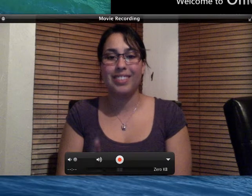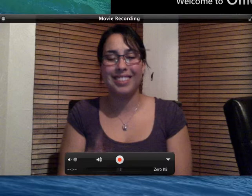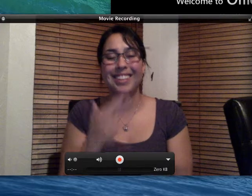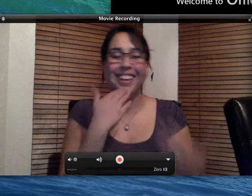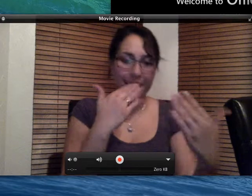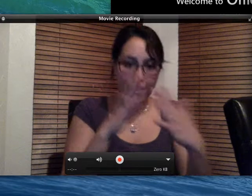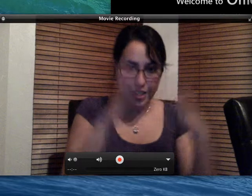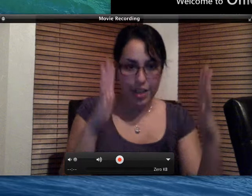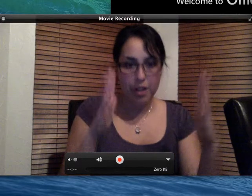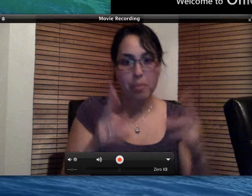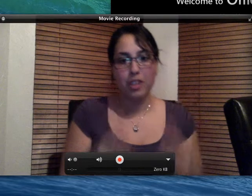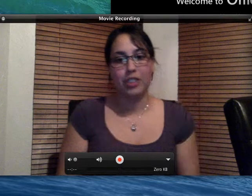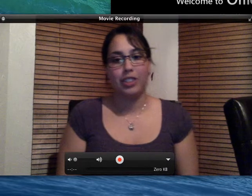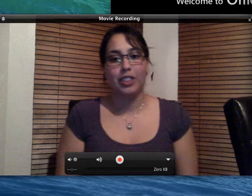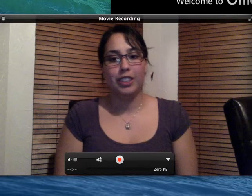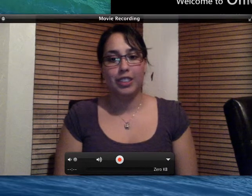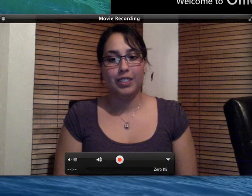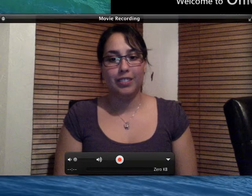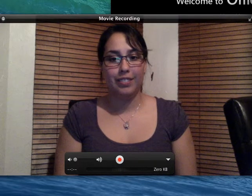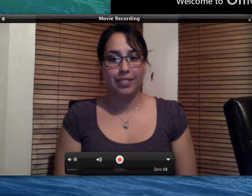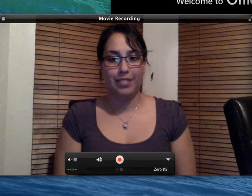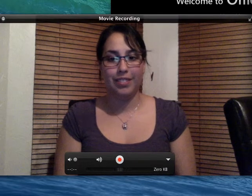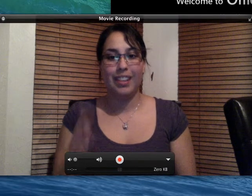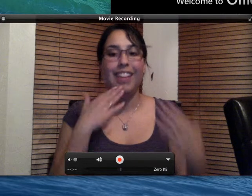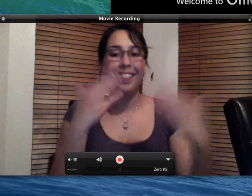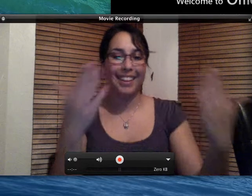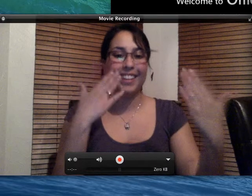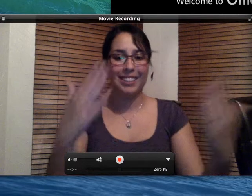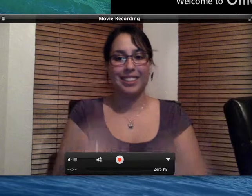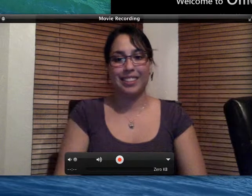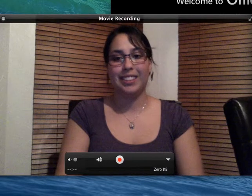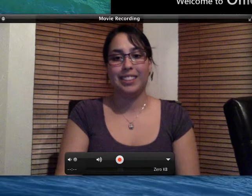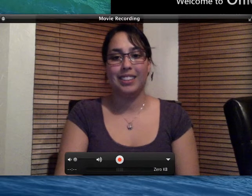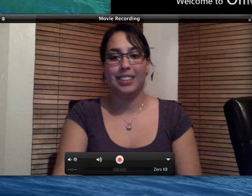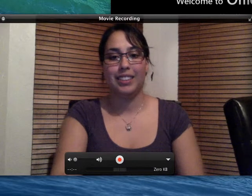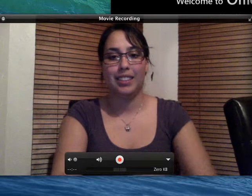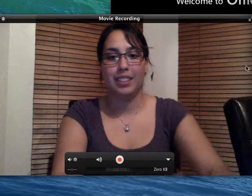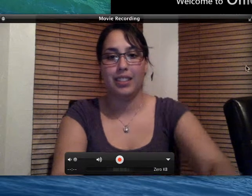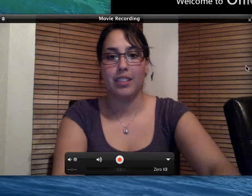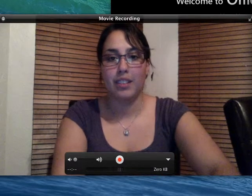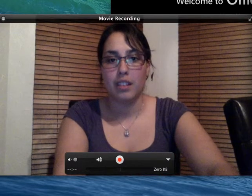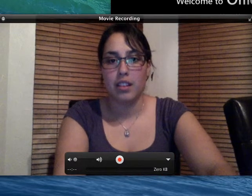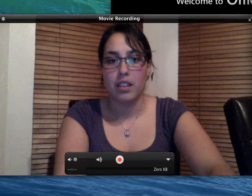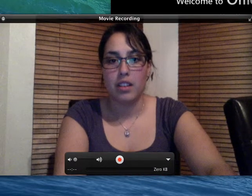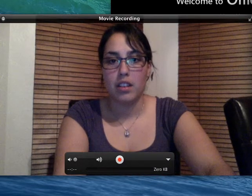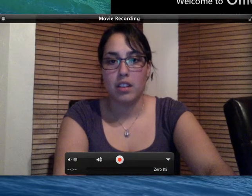Thanks.